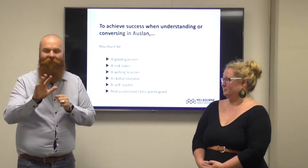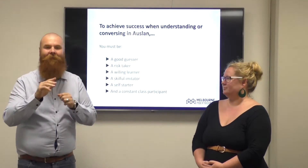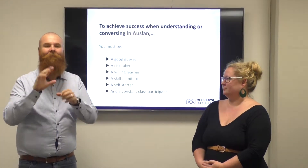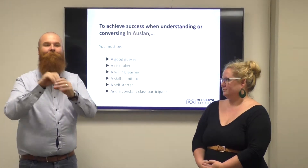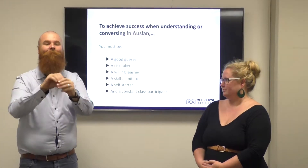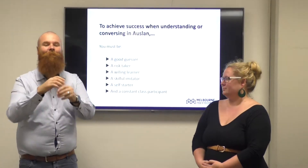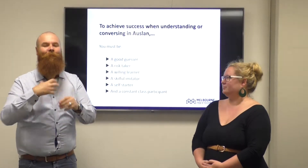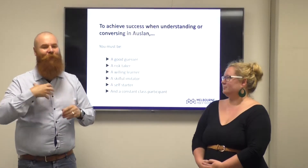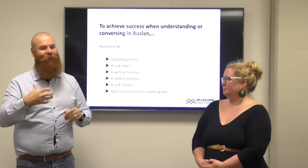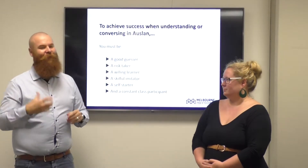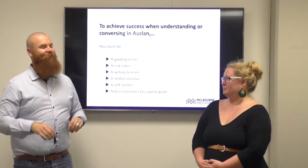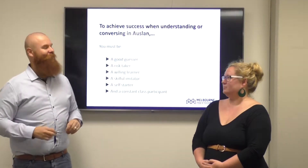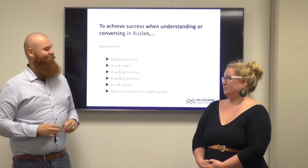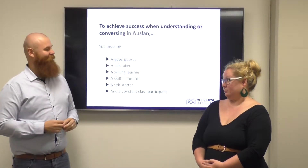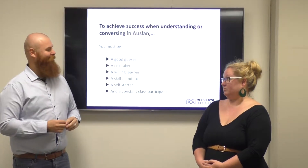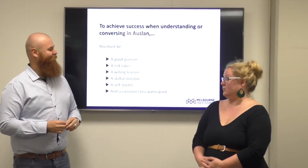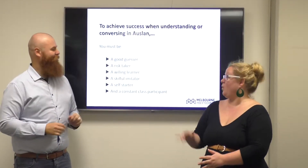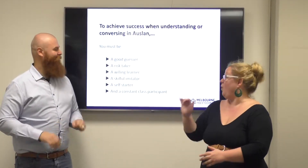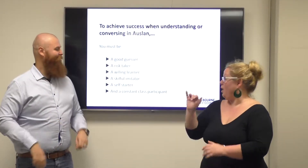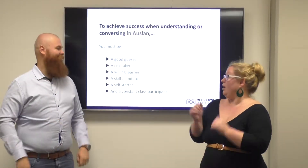Think about joining in from the start.